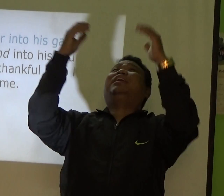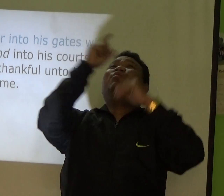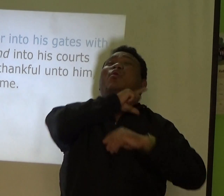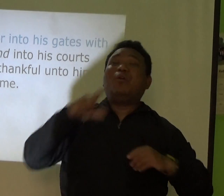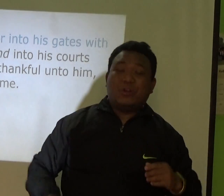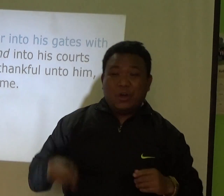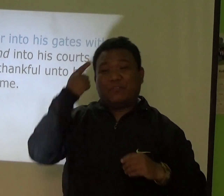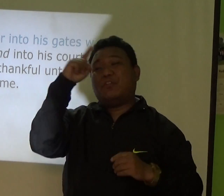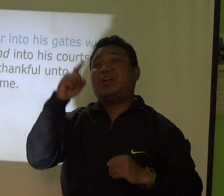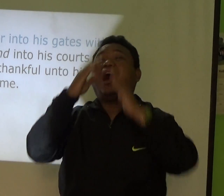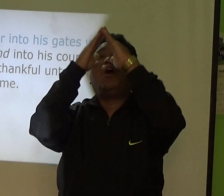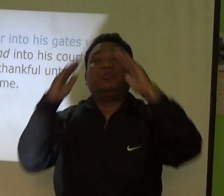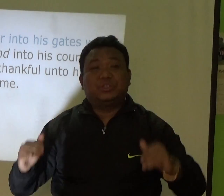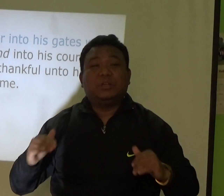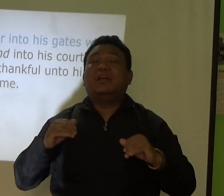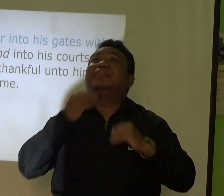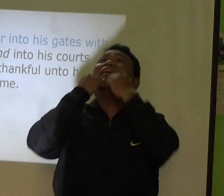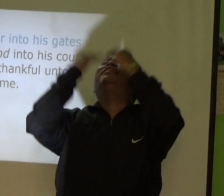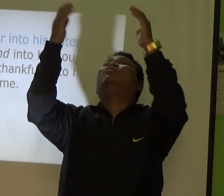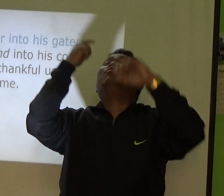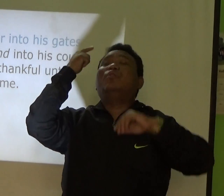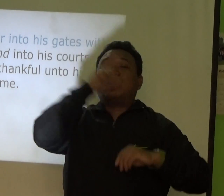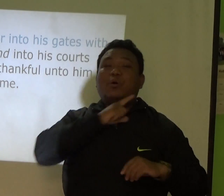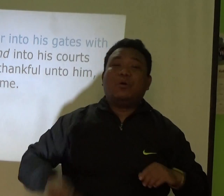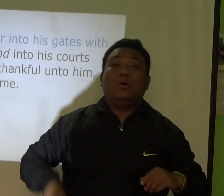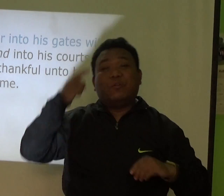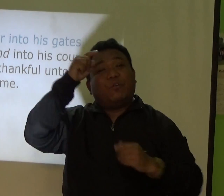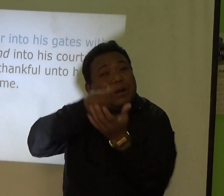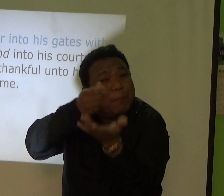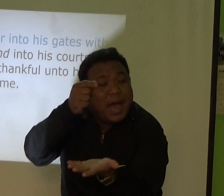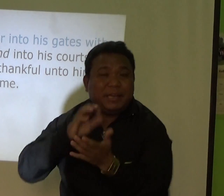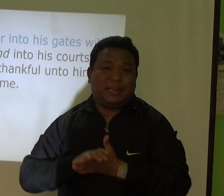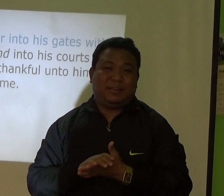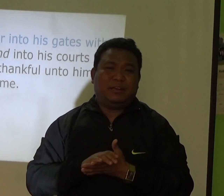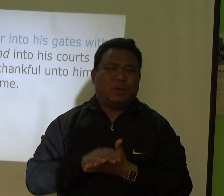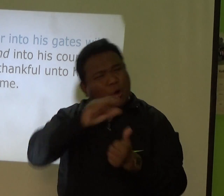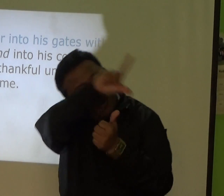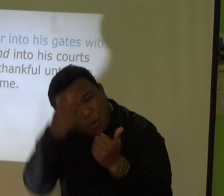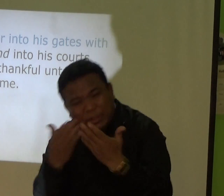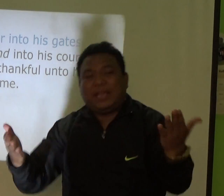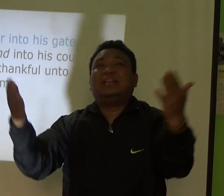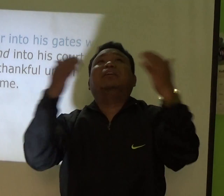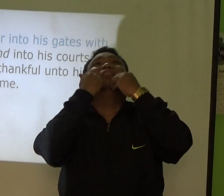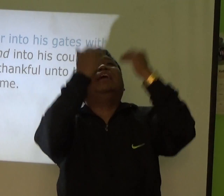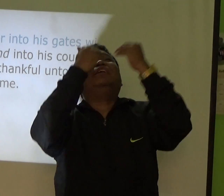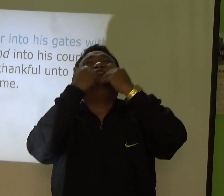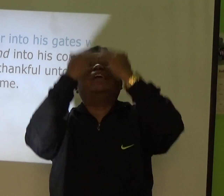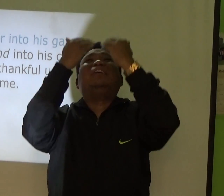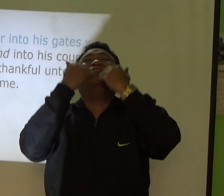you, Lord, for the house. Thank you, Lord, for the money. All things,